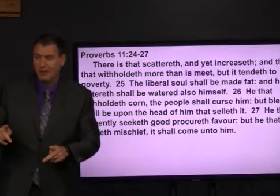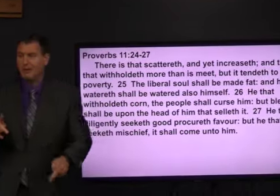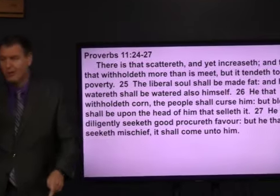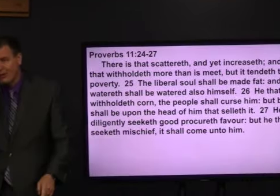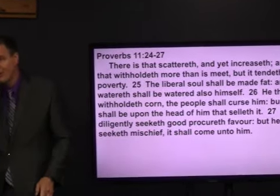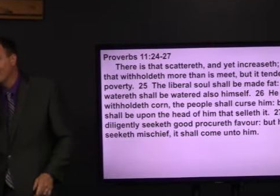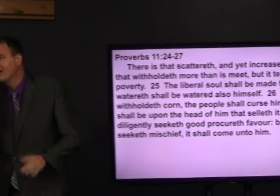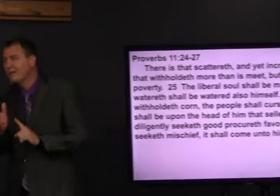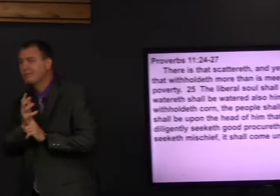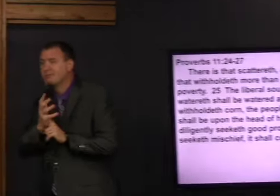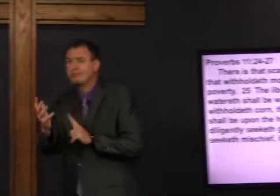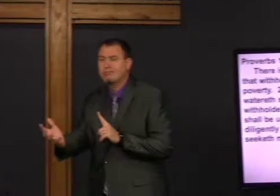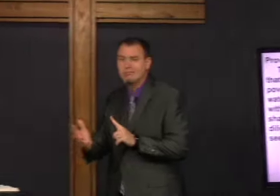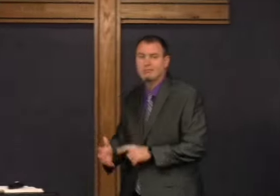And it leads to people